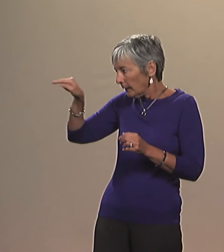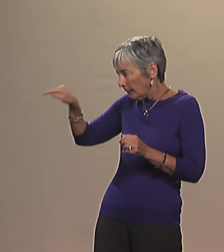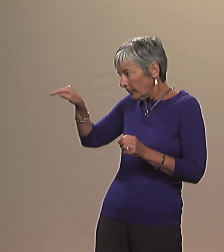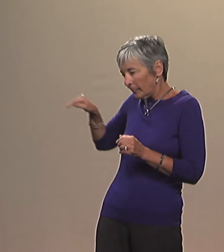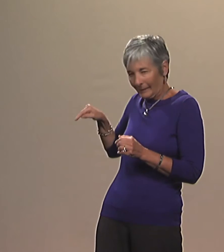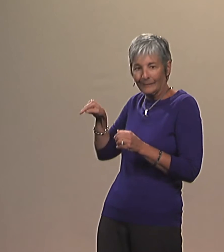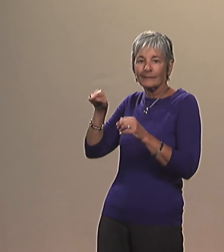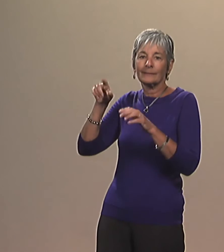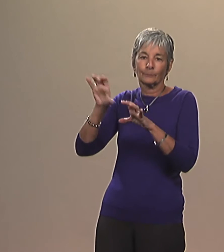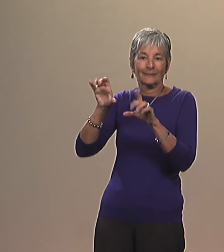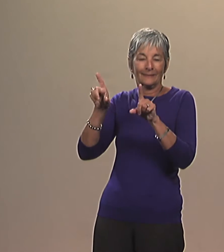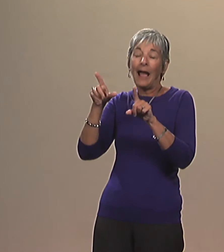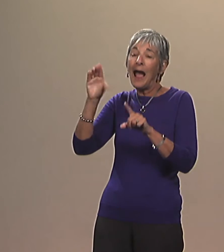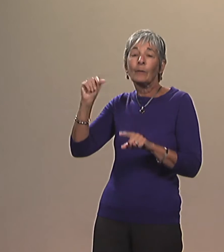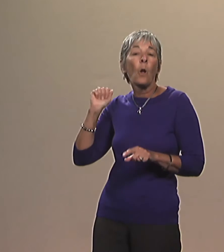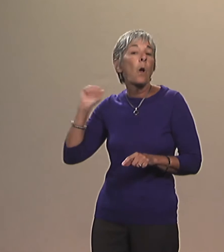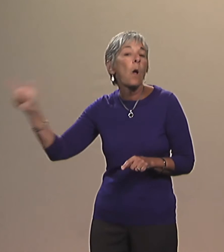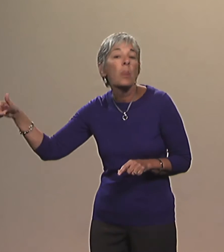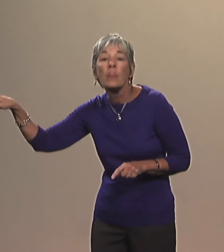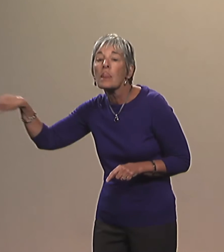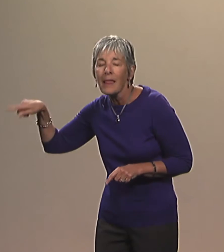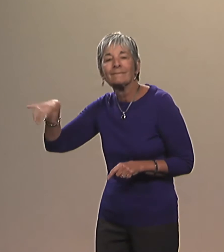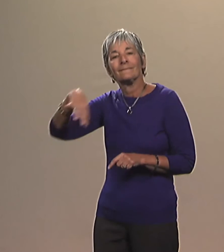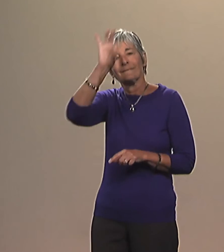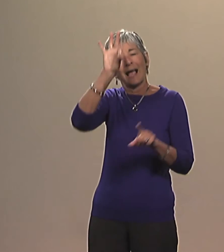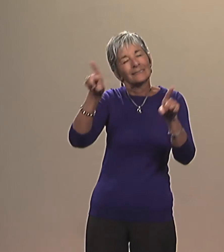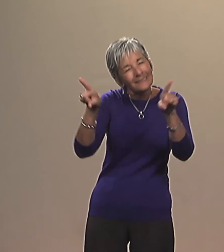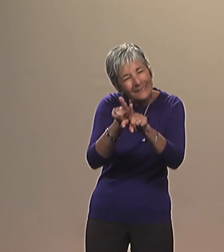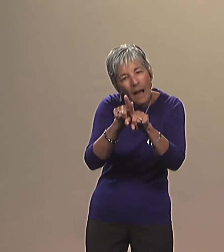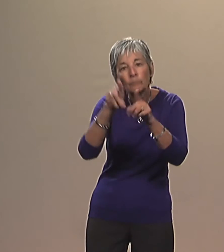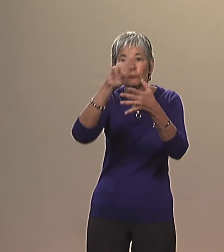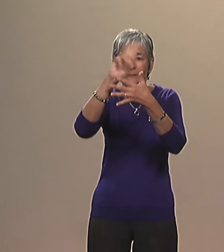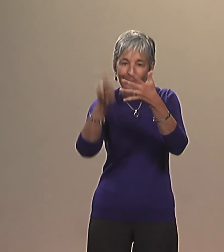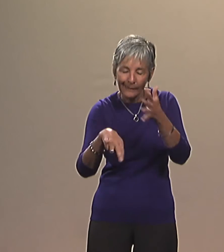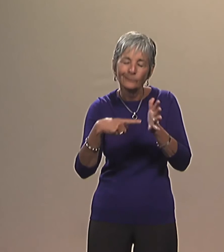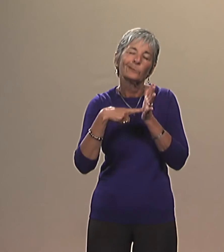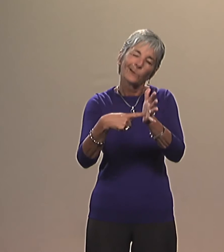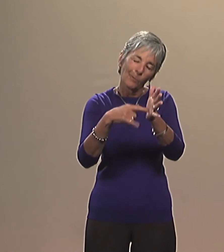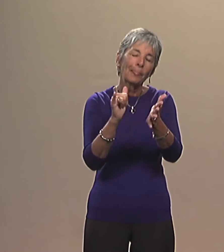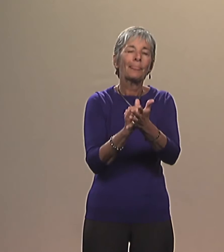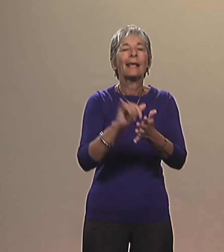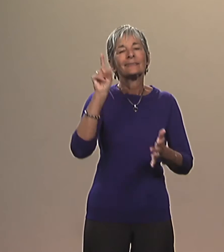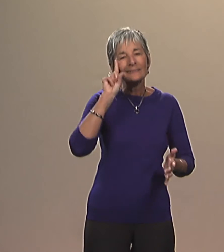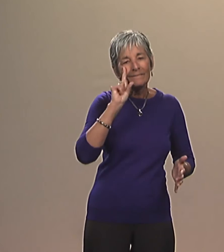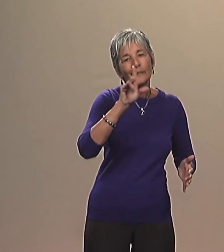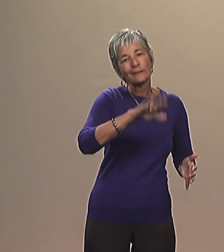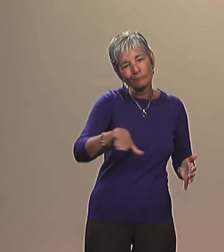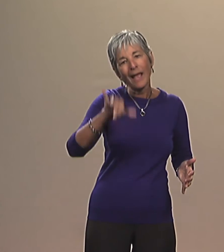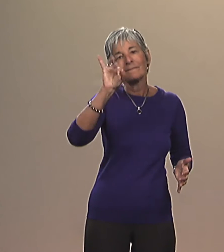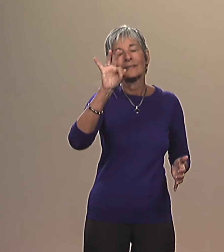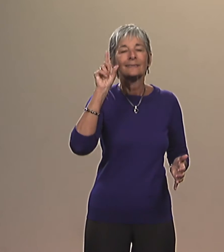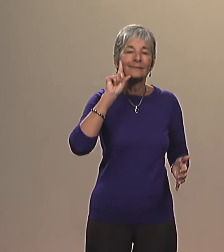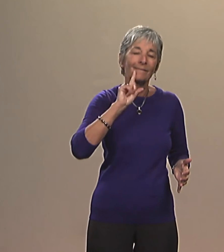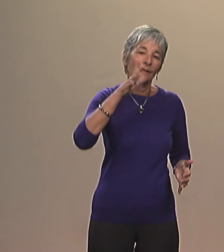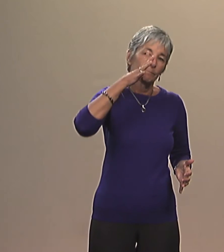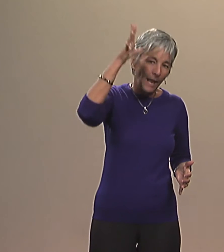them reached the same result. They all found that deaf children of deaf parents performed better than deaf children of hearing